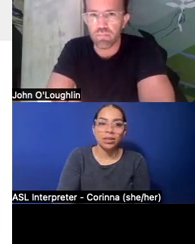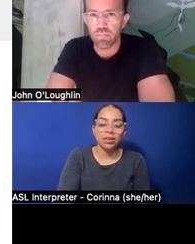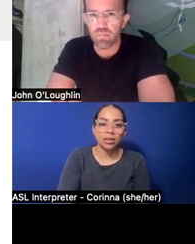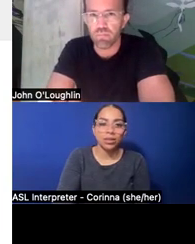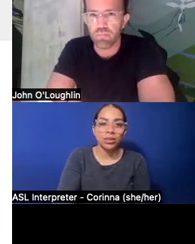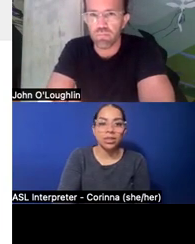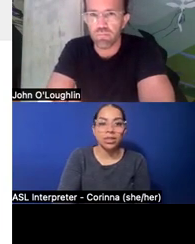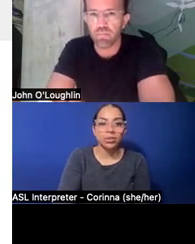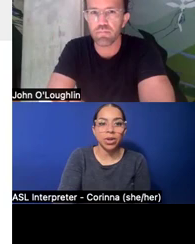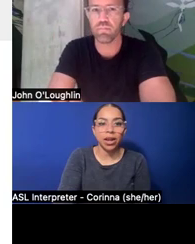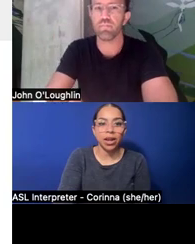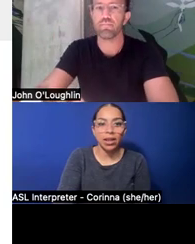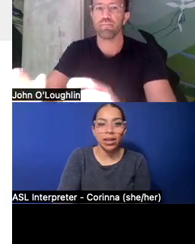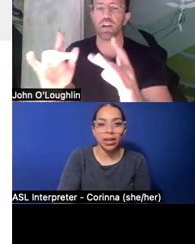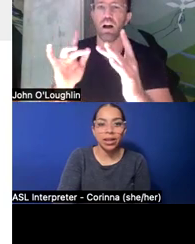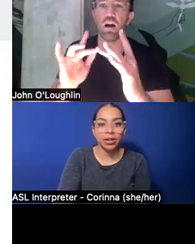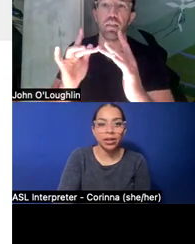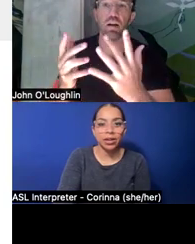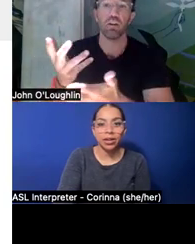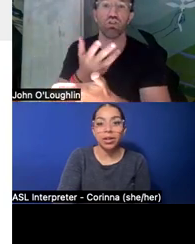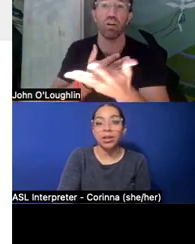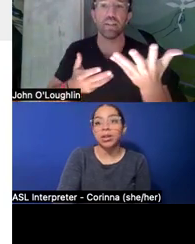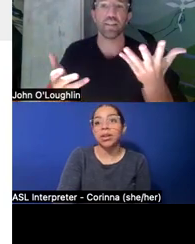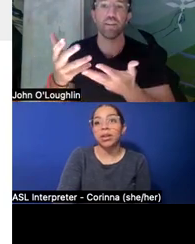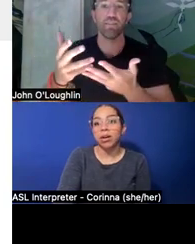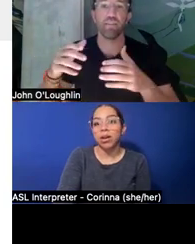And you can see what I have highlighted here.